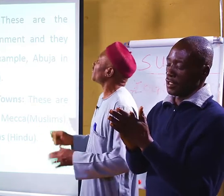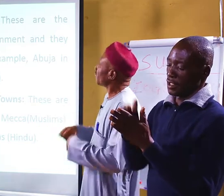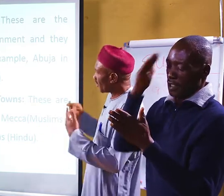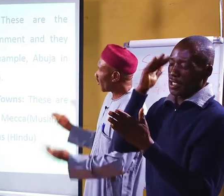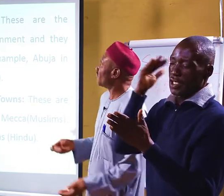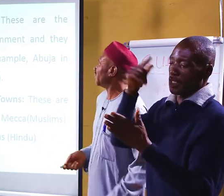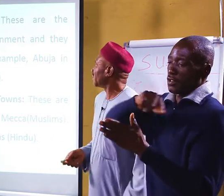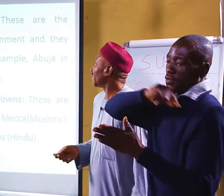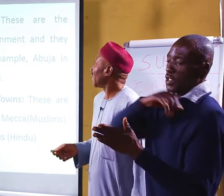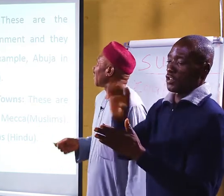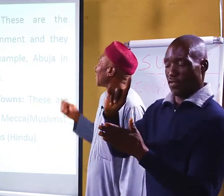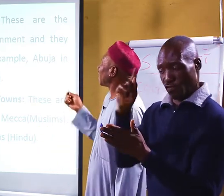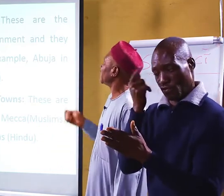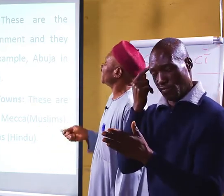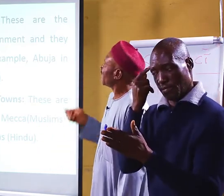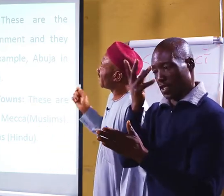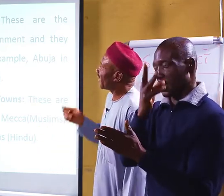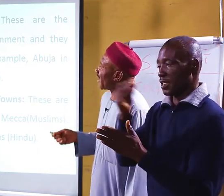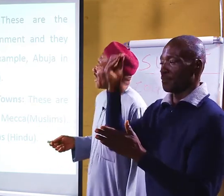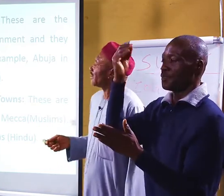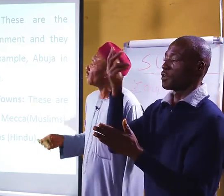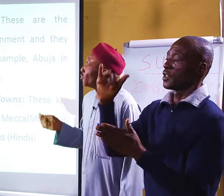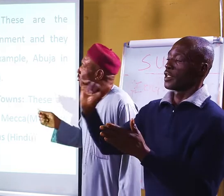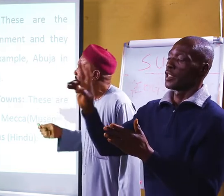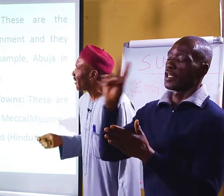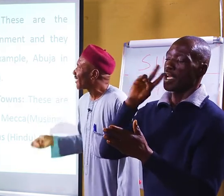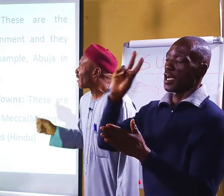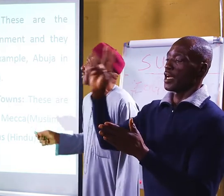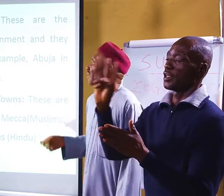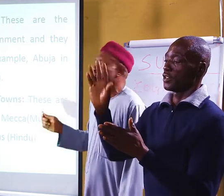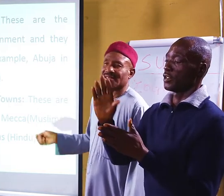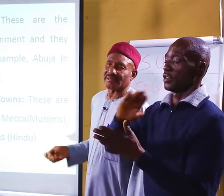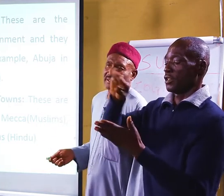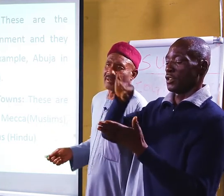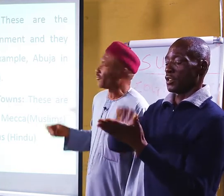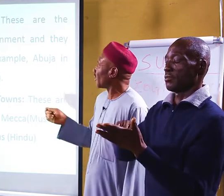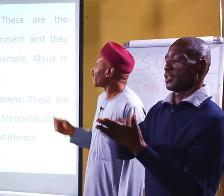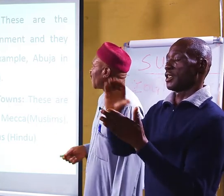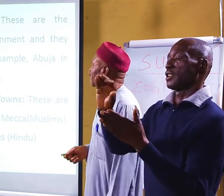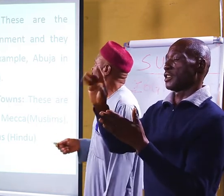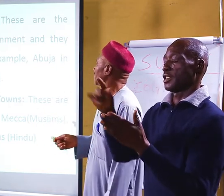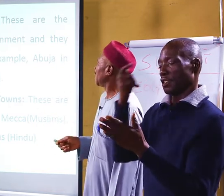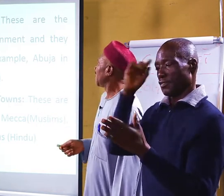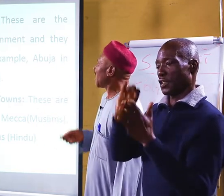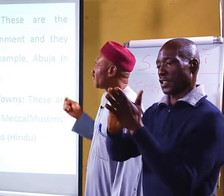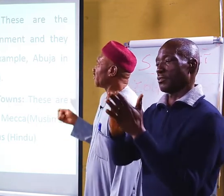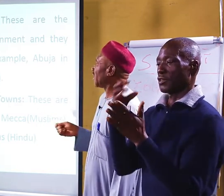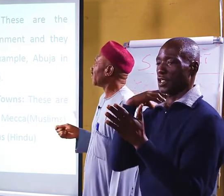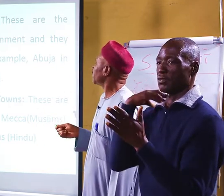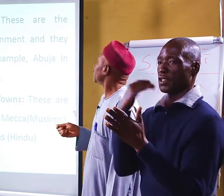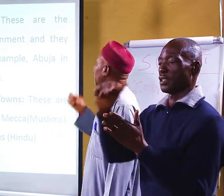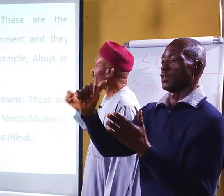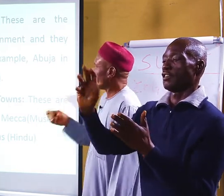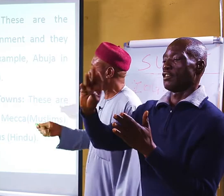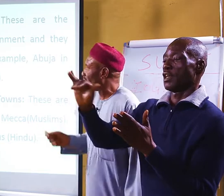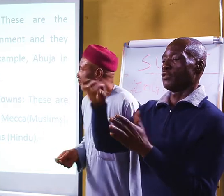headquarters of government, and they are usually capital cities. For example,